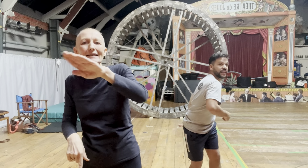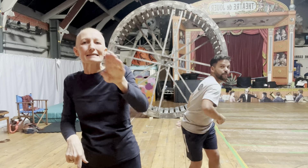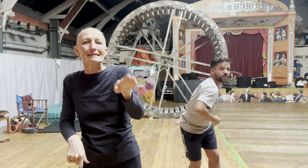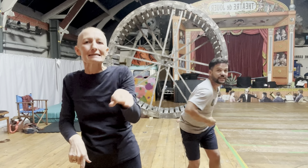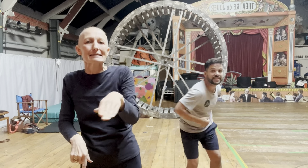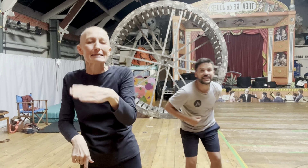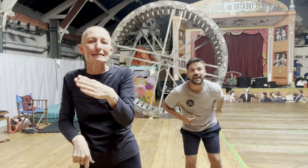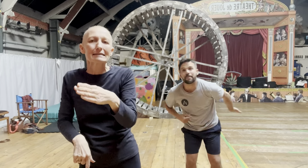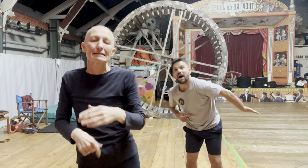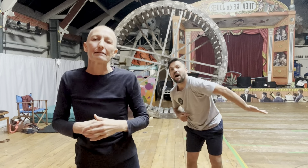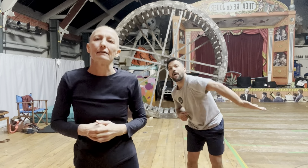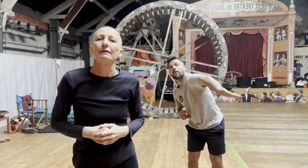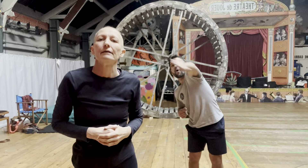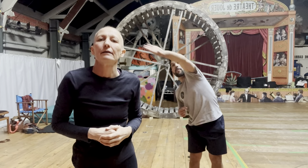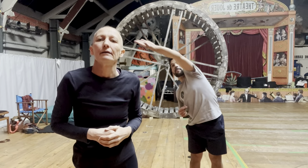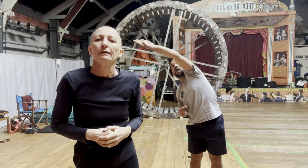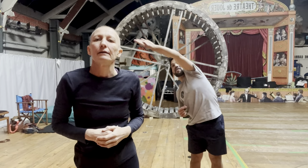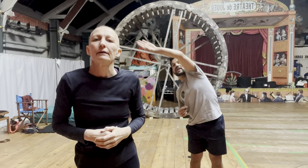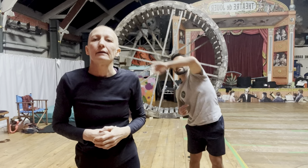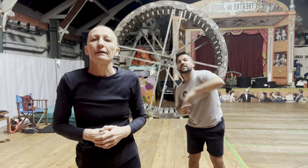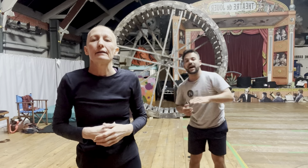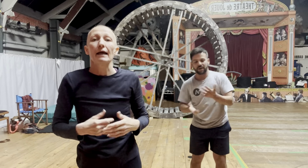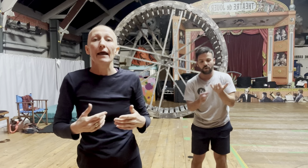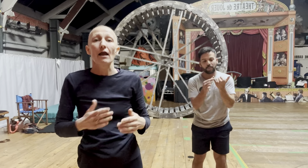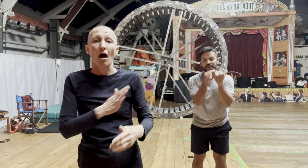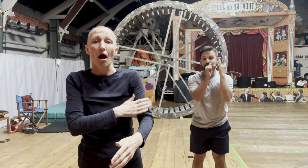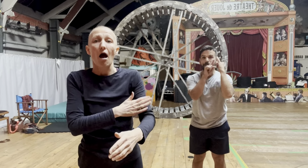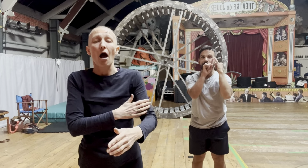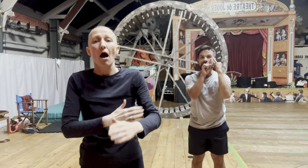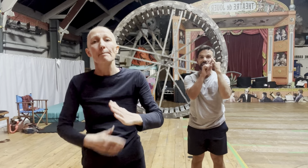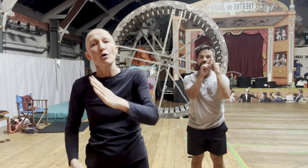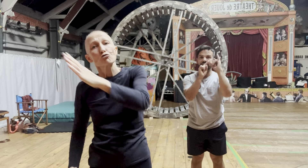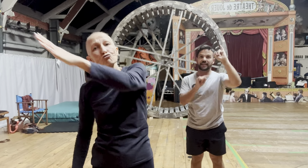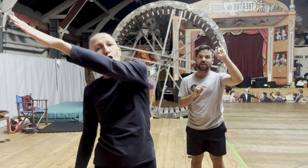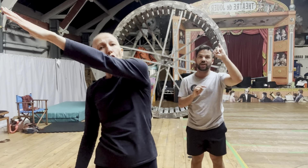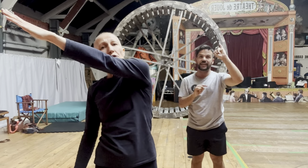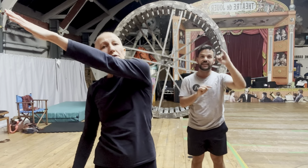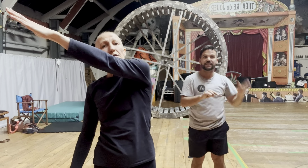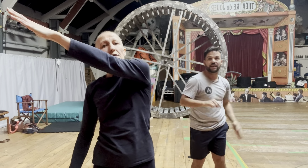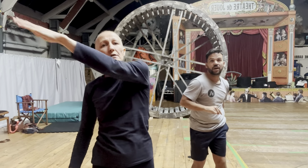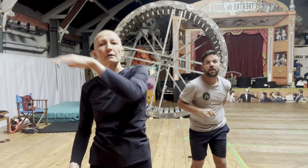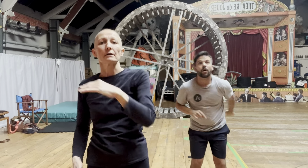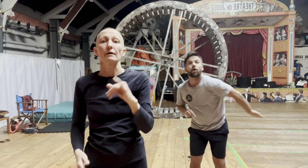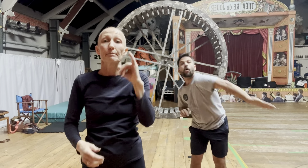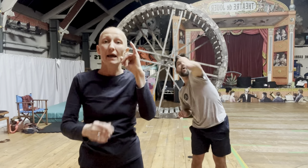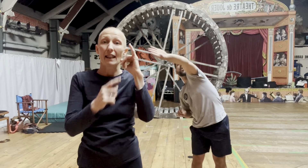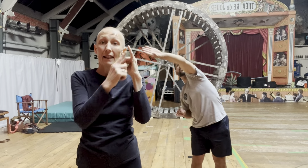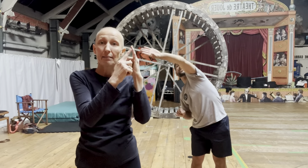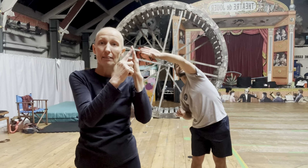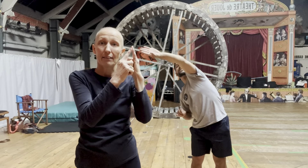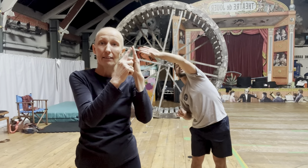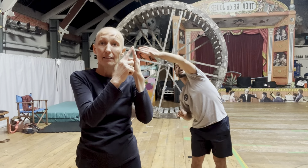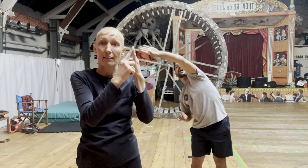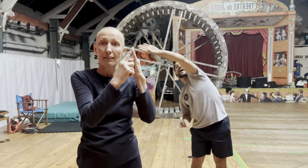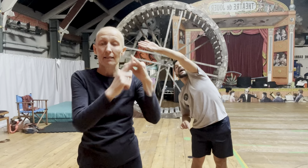I'm going to send my arm above in the diagonal, but it's my pinky that's going to lead all the way this way. And I